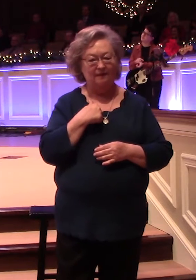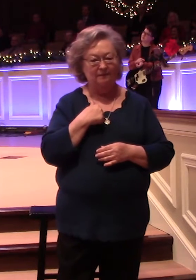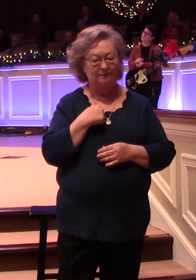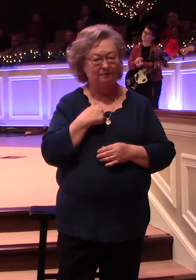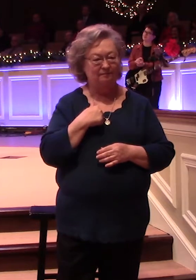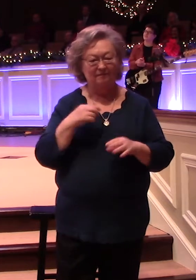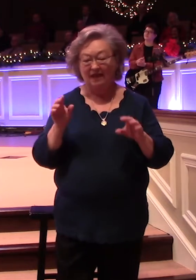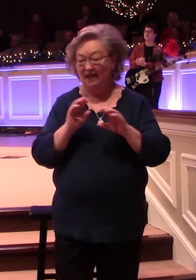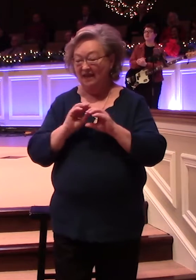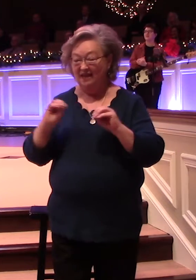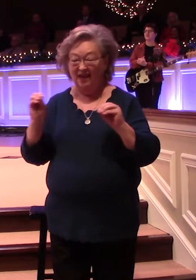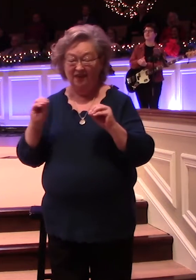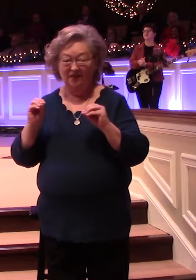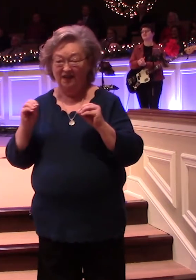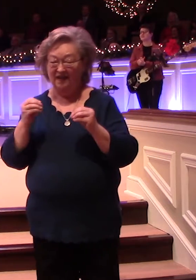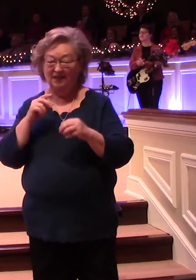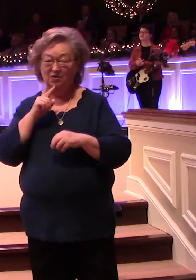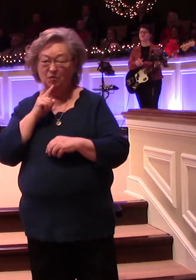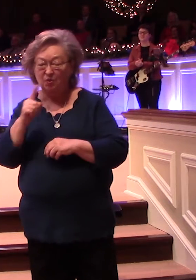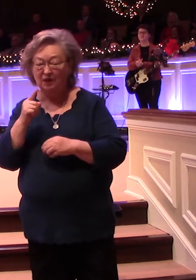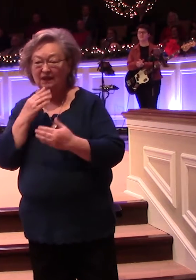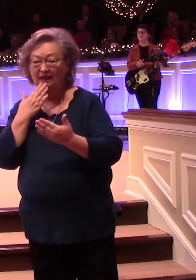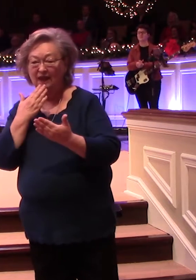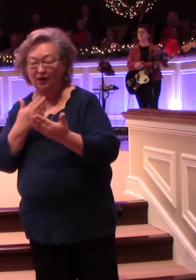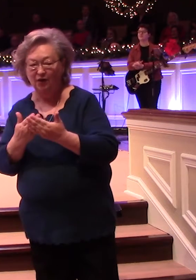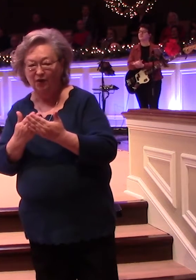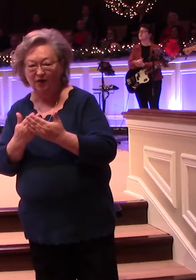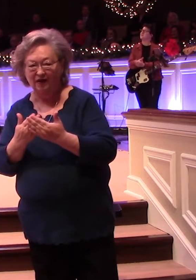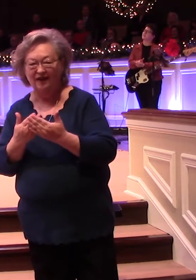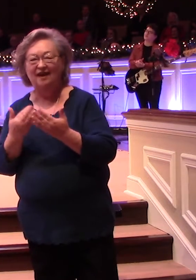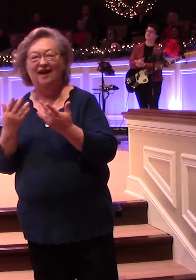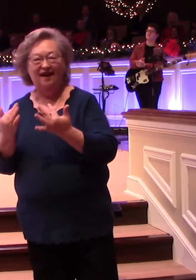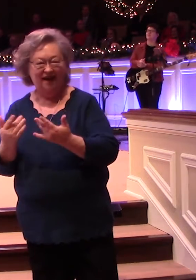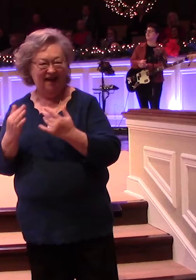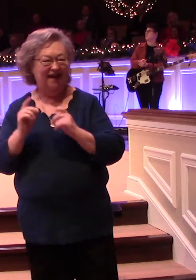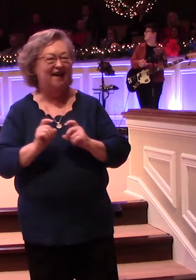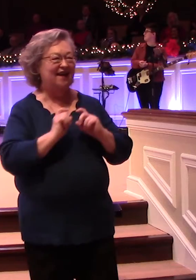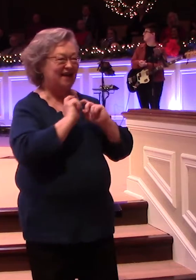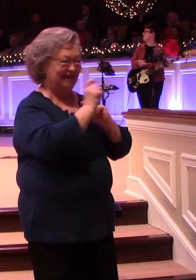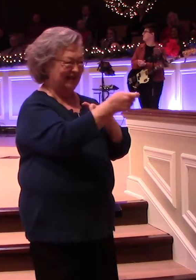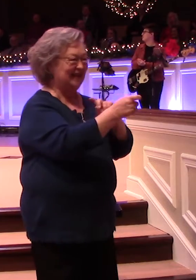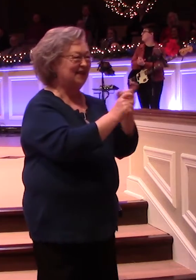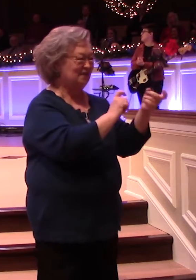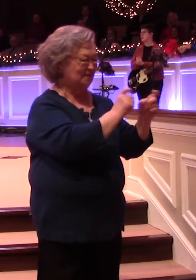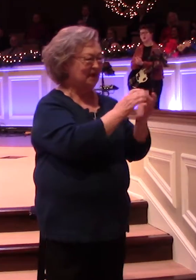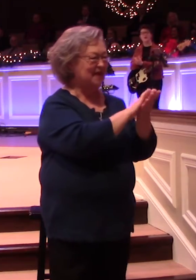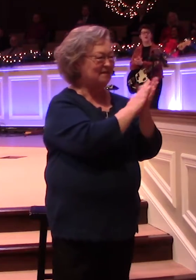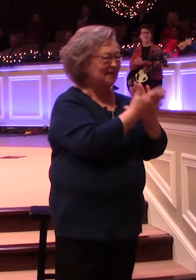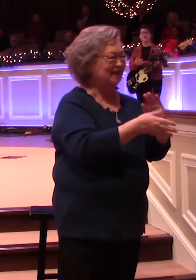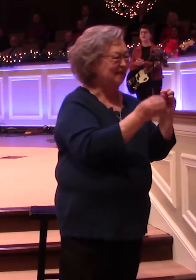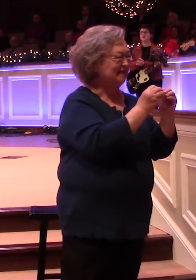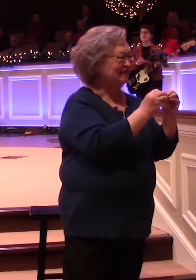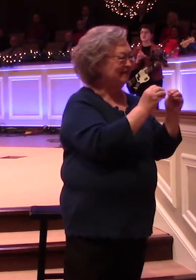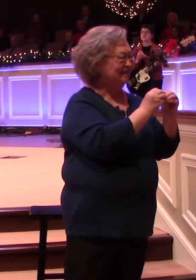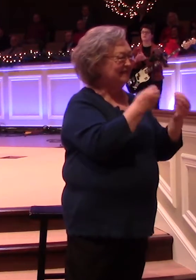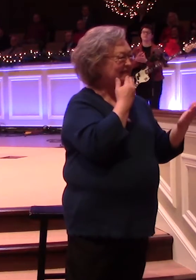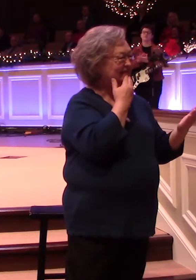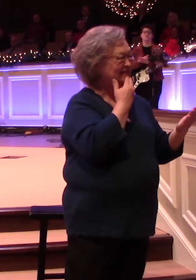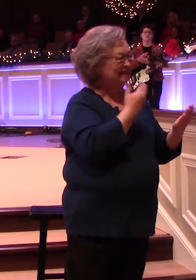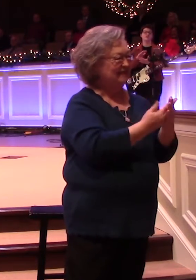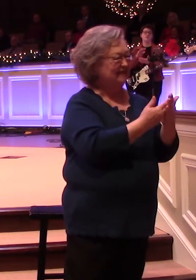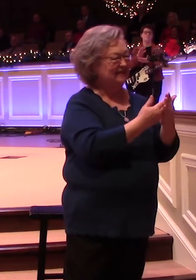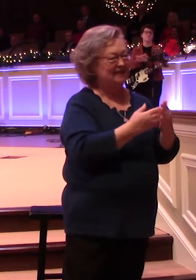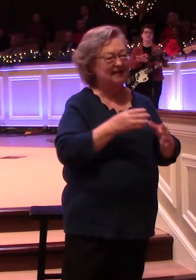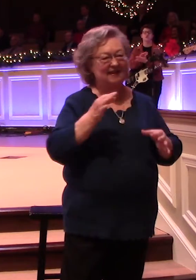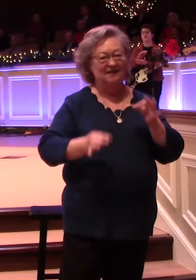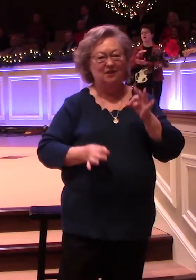Nothing's quite as good until you give it away. If you want